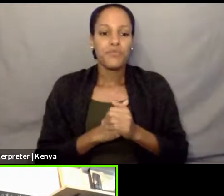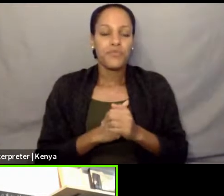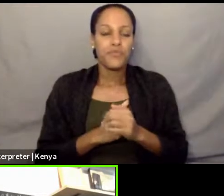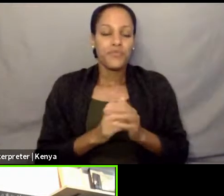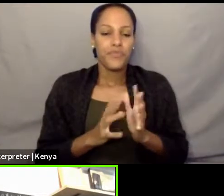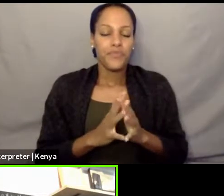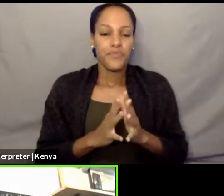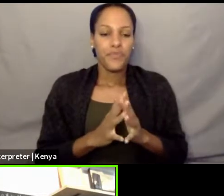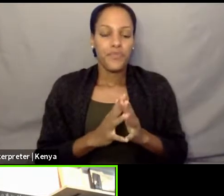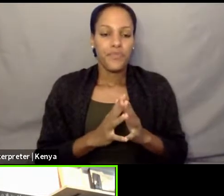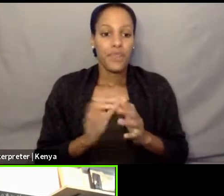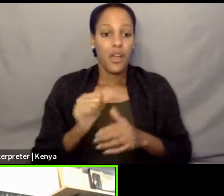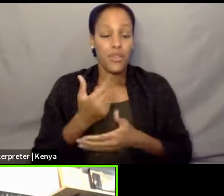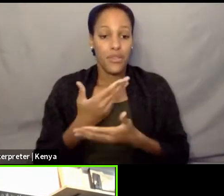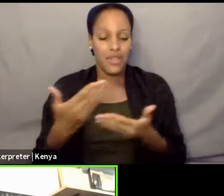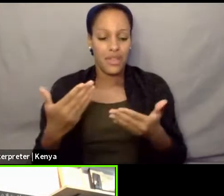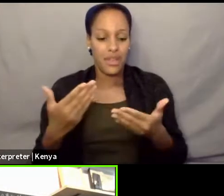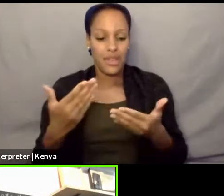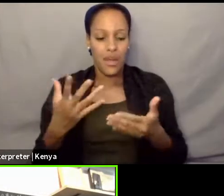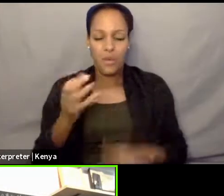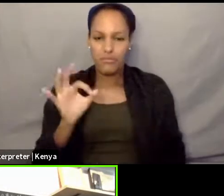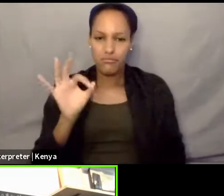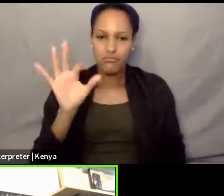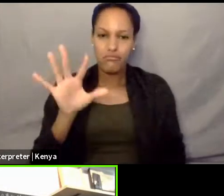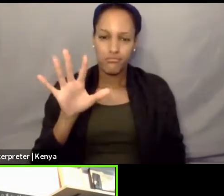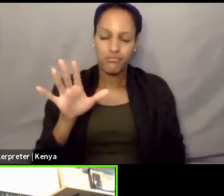And the other thing that I think is important to note is that